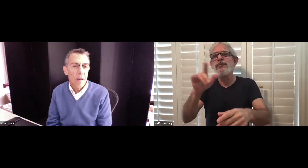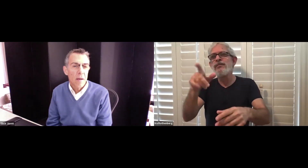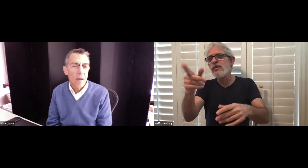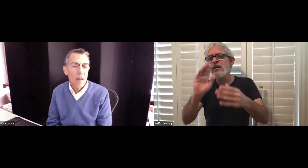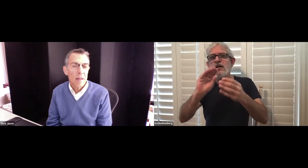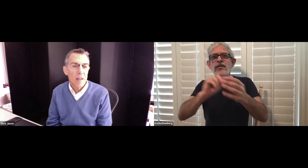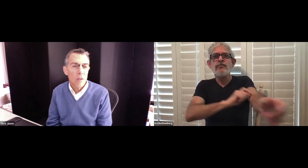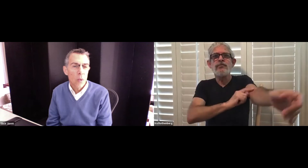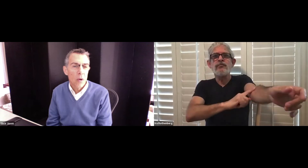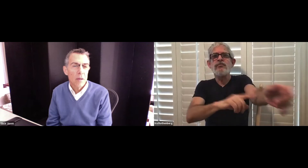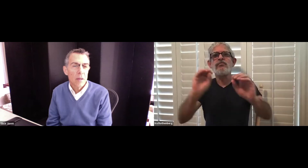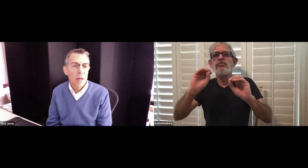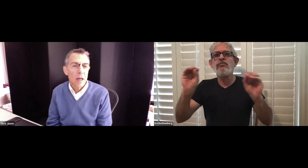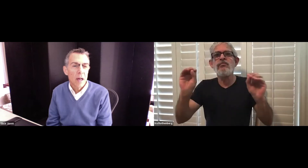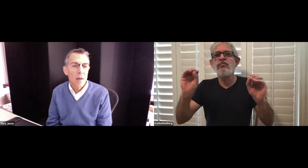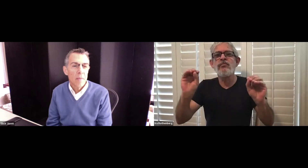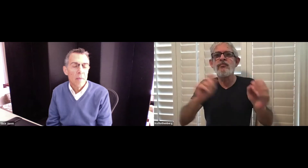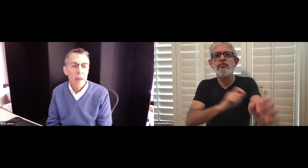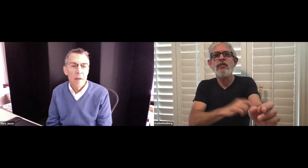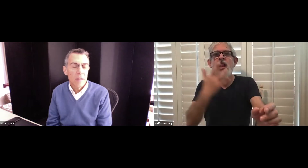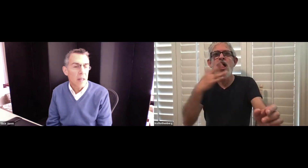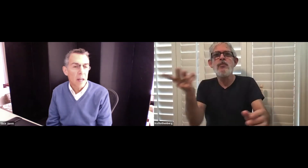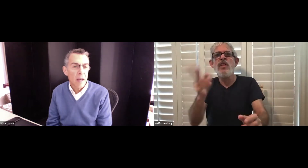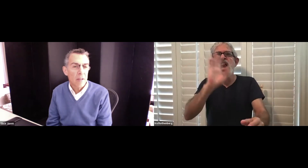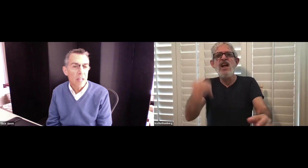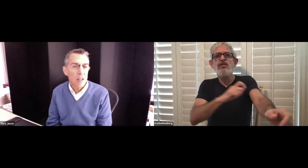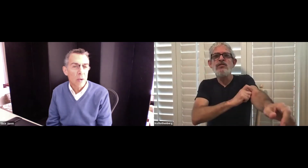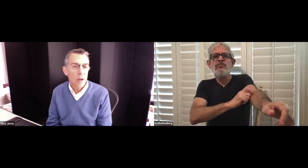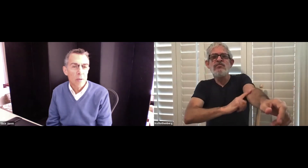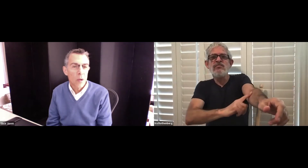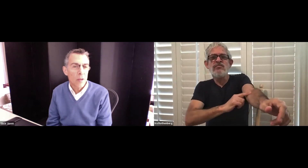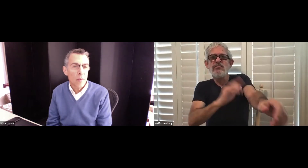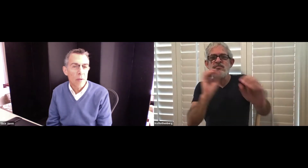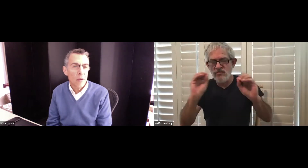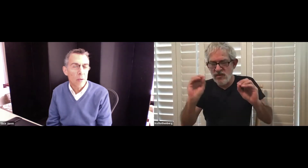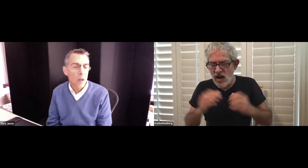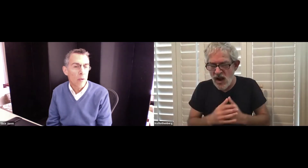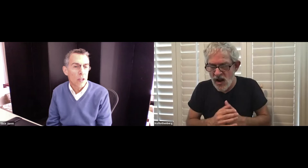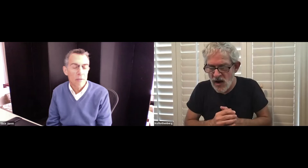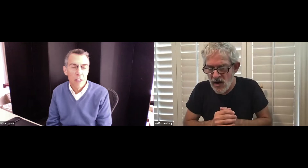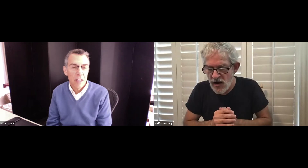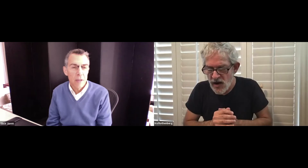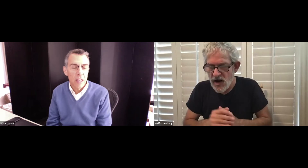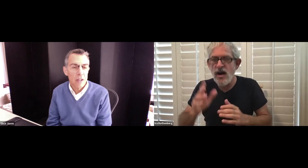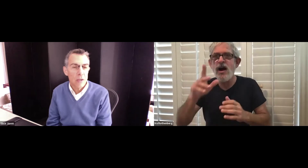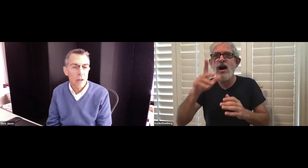at the end of the war. They did not have the tattoo on their arms. Most of them never, they were fortunate enough not to have the tattoos on their arms.